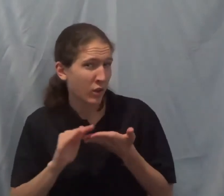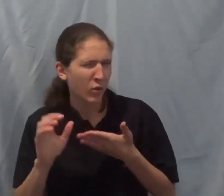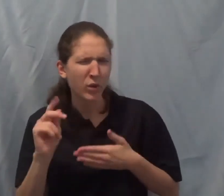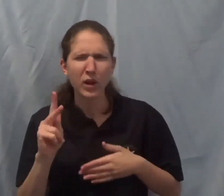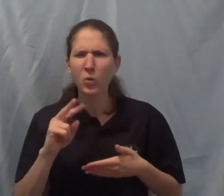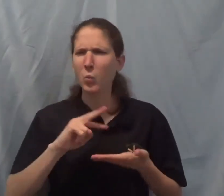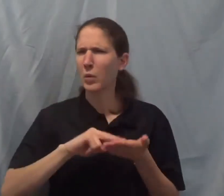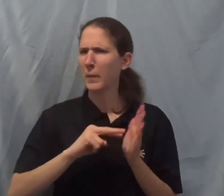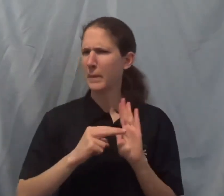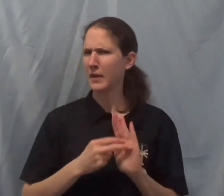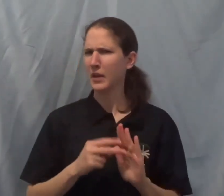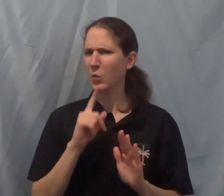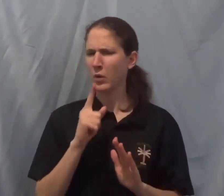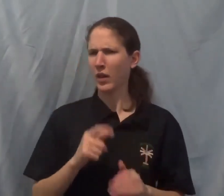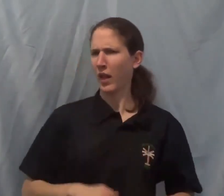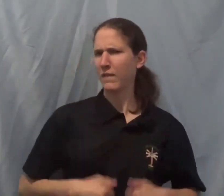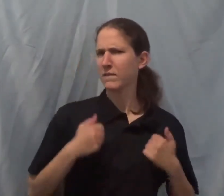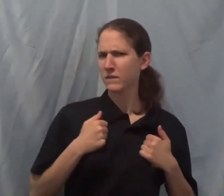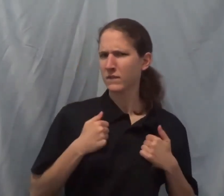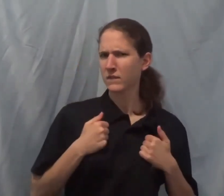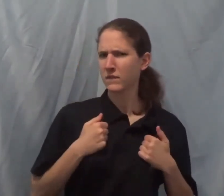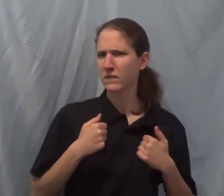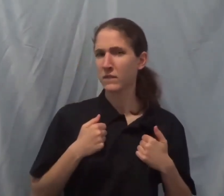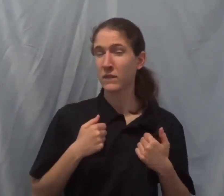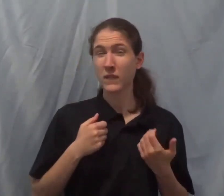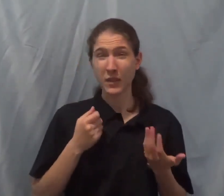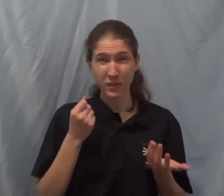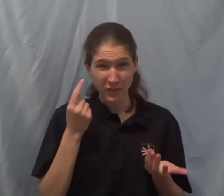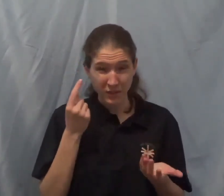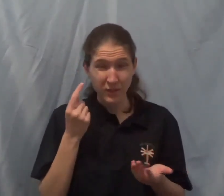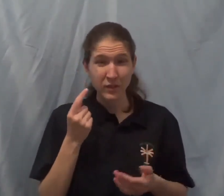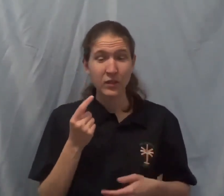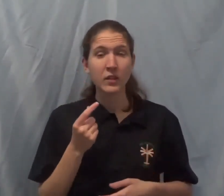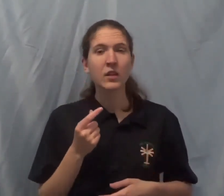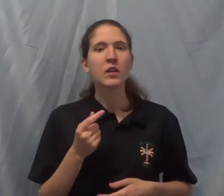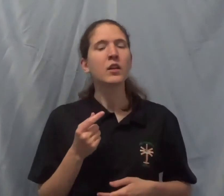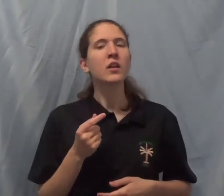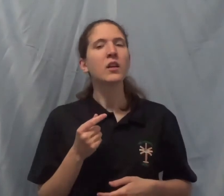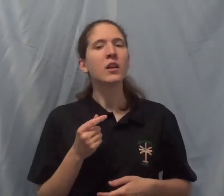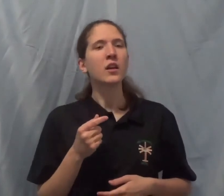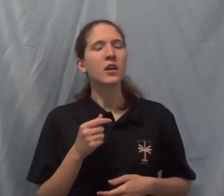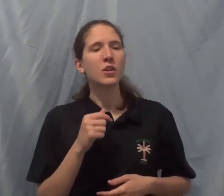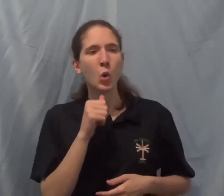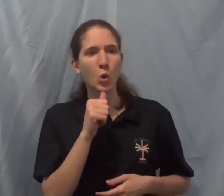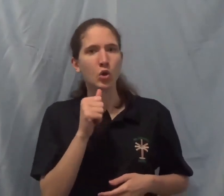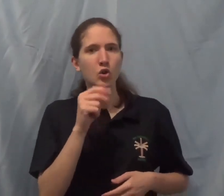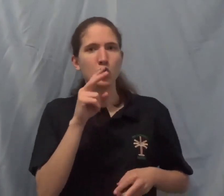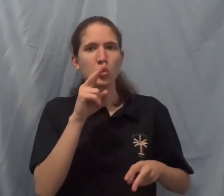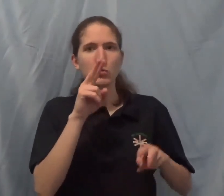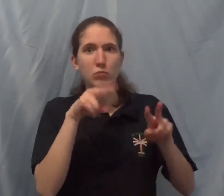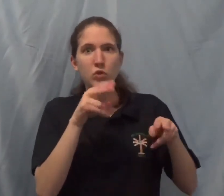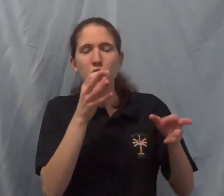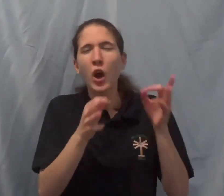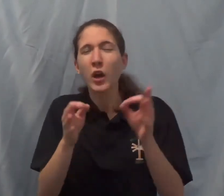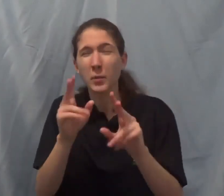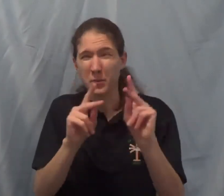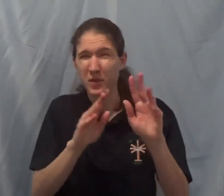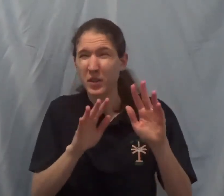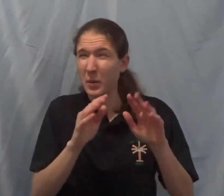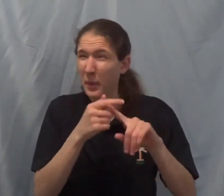judge, but all we need to do is just step out of the confines of this center, and we'll see sins in spades,